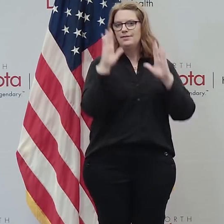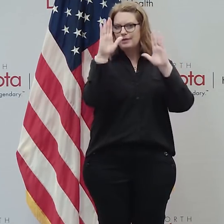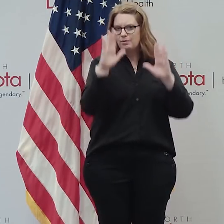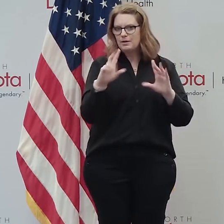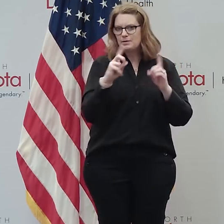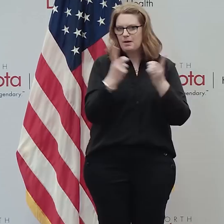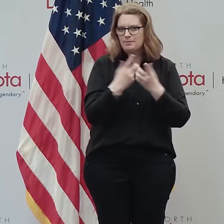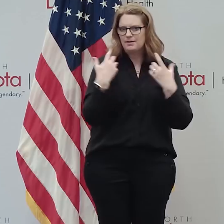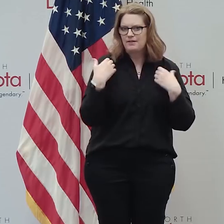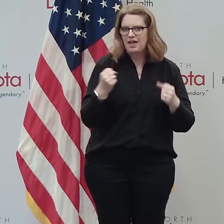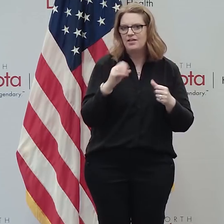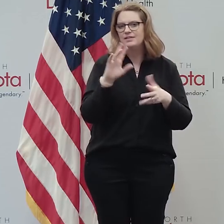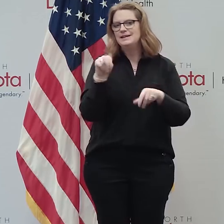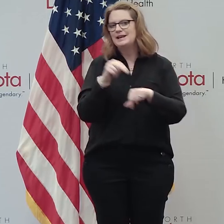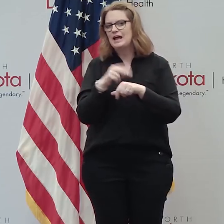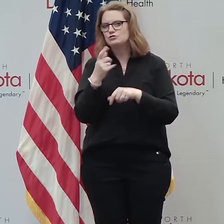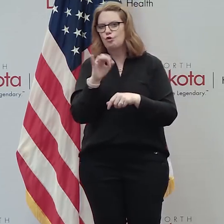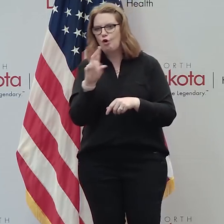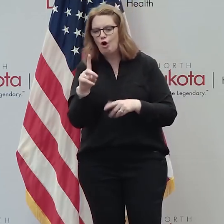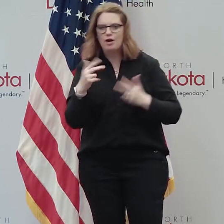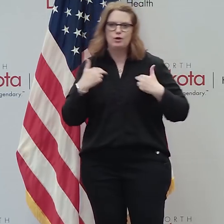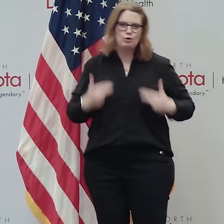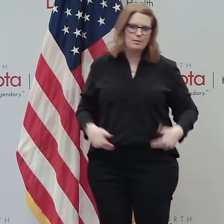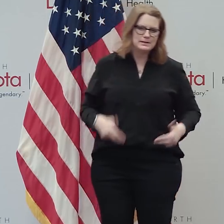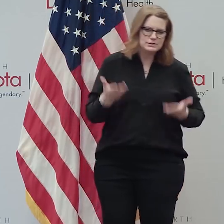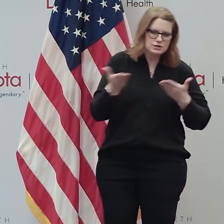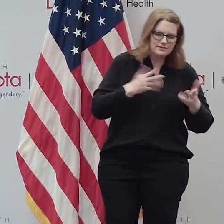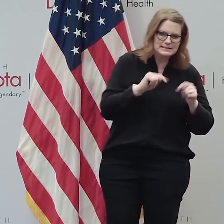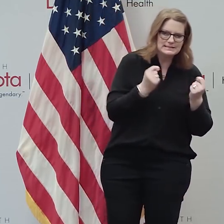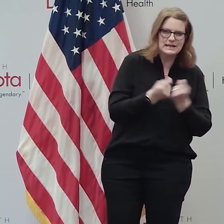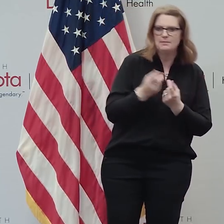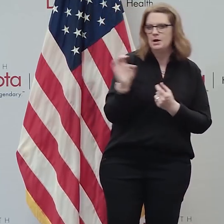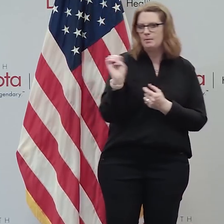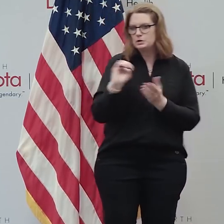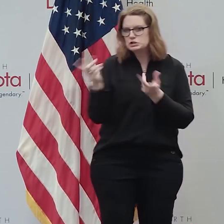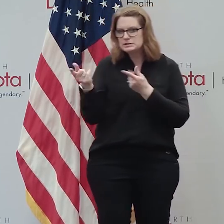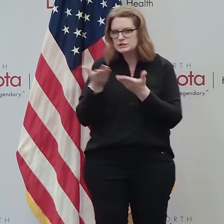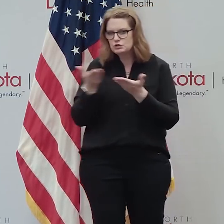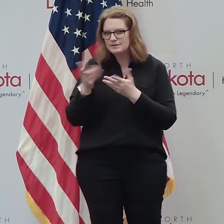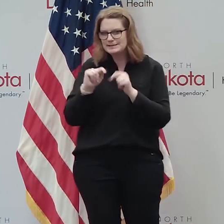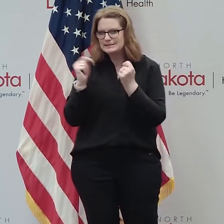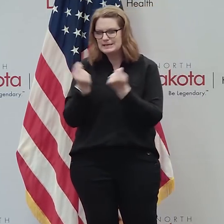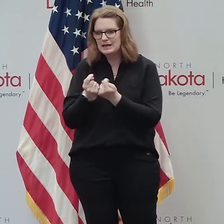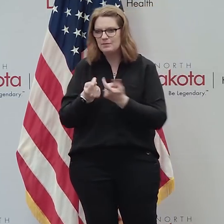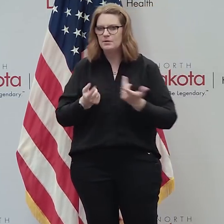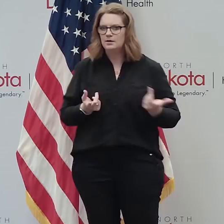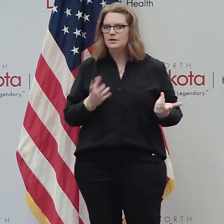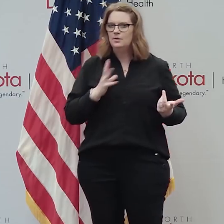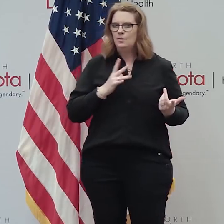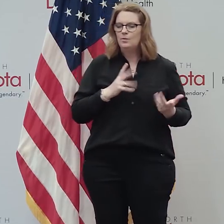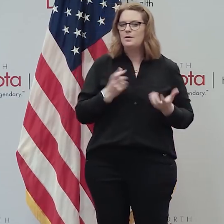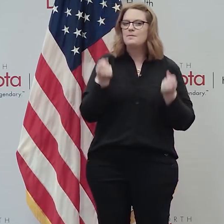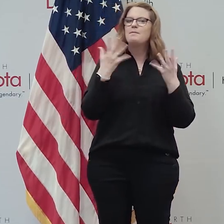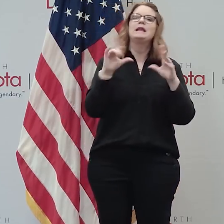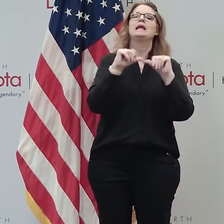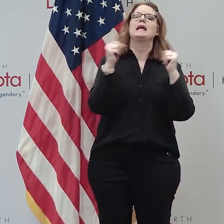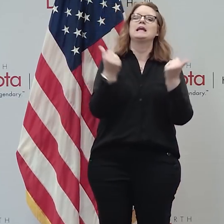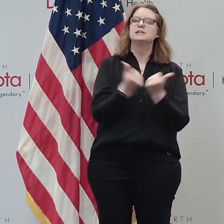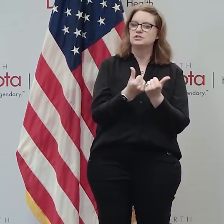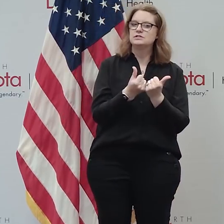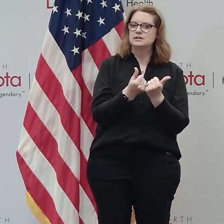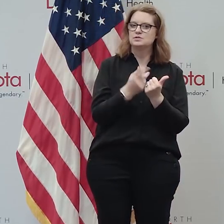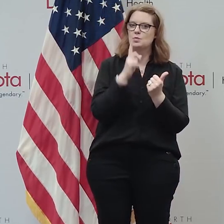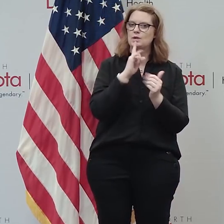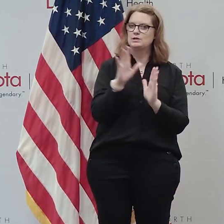the National Guard members, the Human Services team, Emergency Services team, so many agencies doing so many